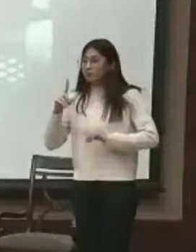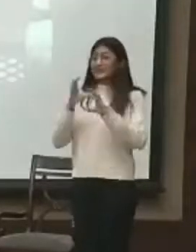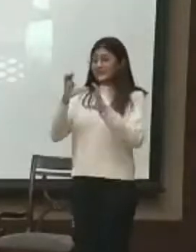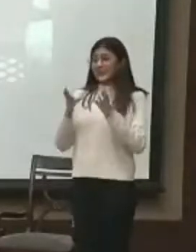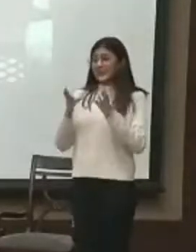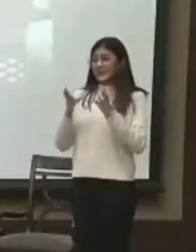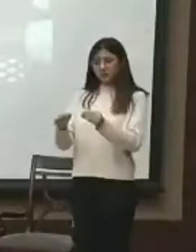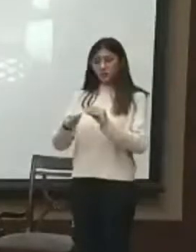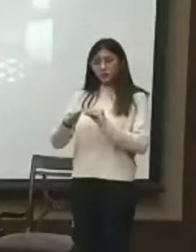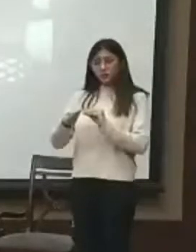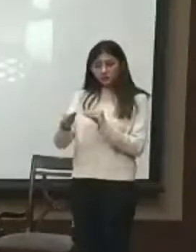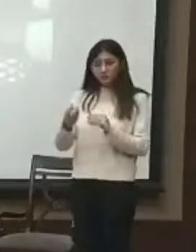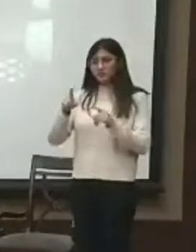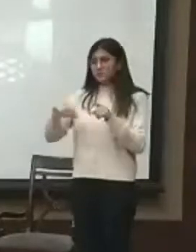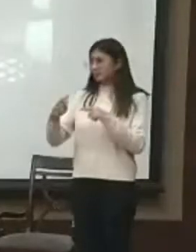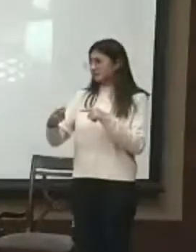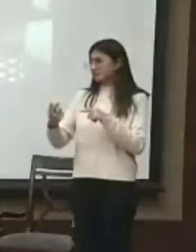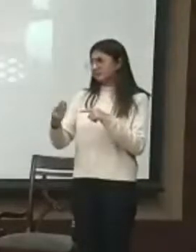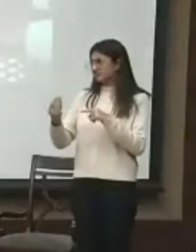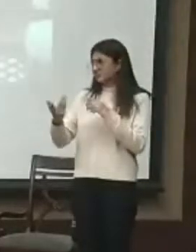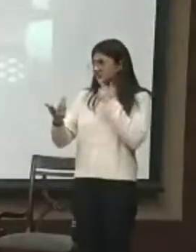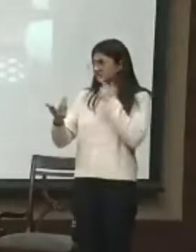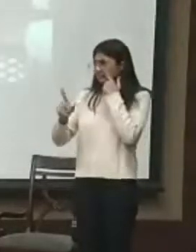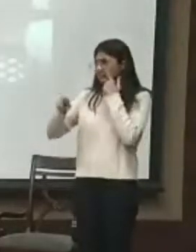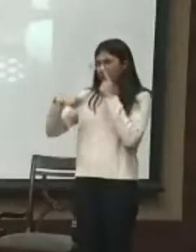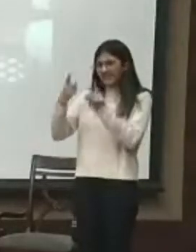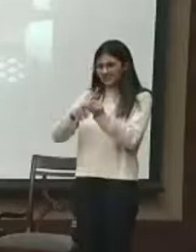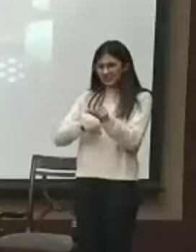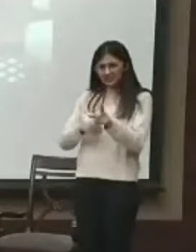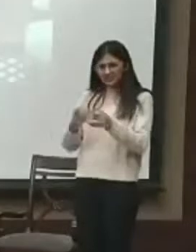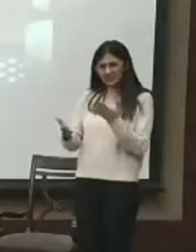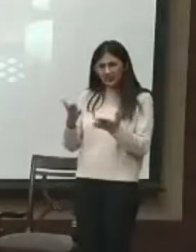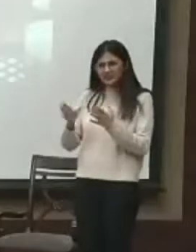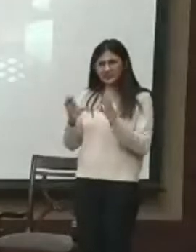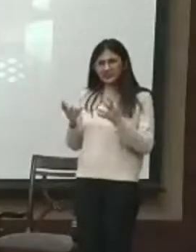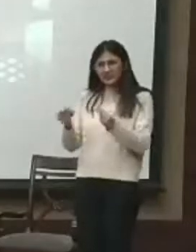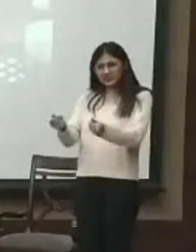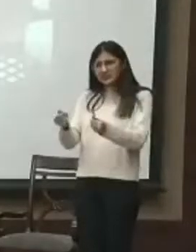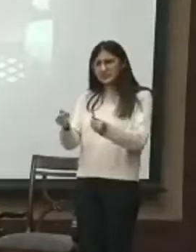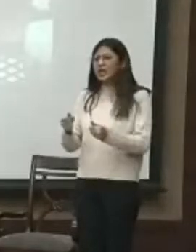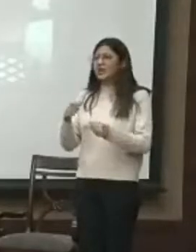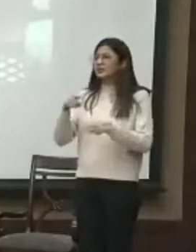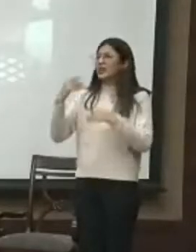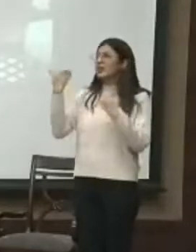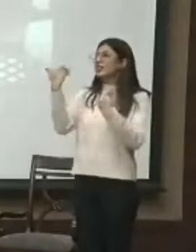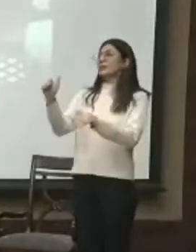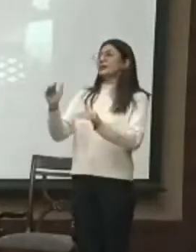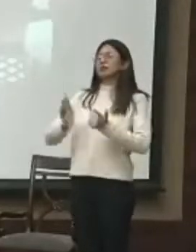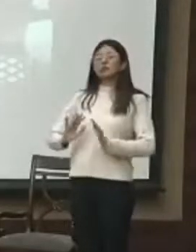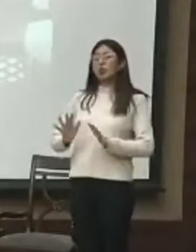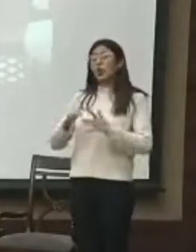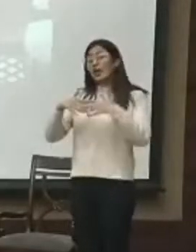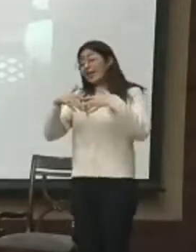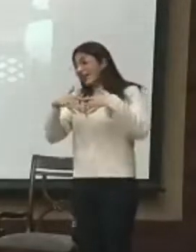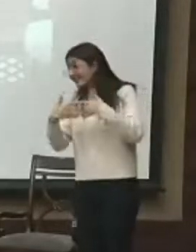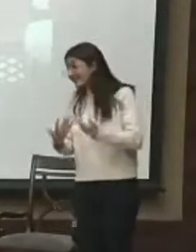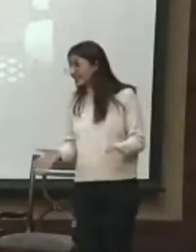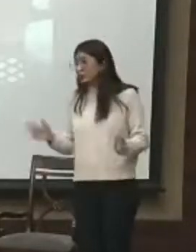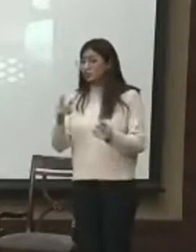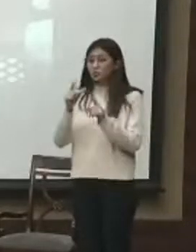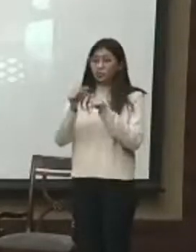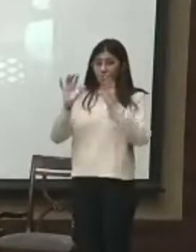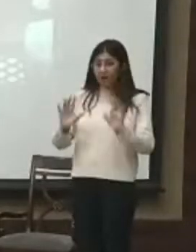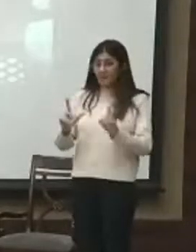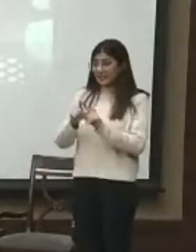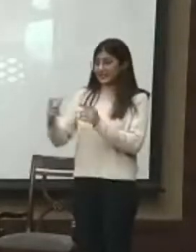is going to be around the corner, maybe around early next year or when. And it's not limited to census. Anything that you do, where is the